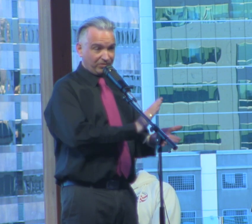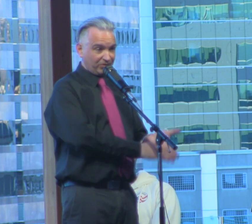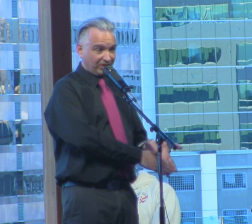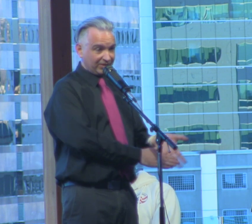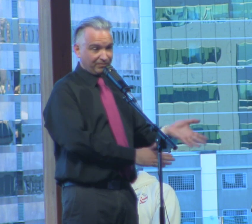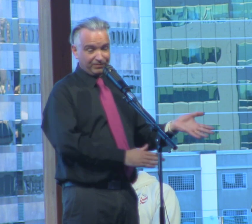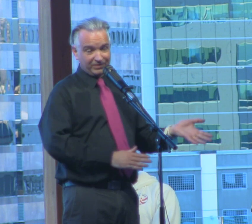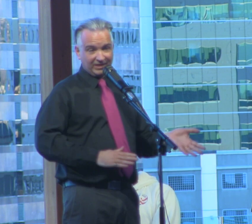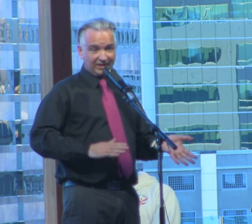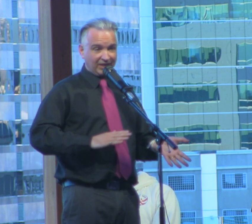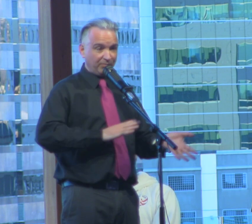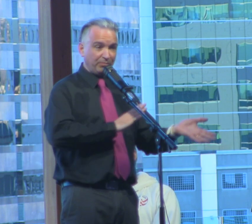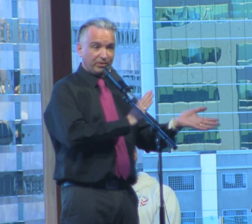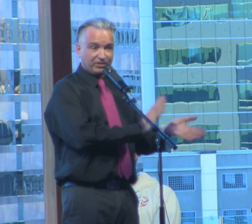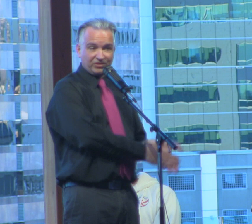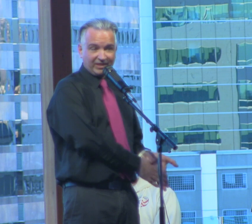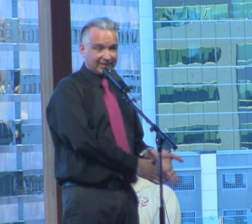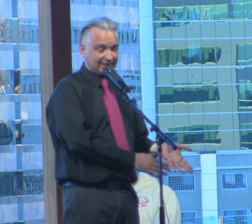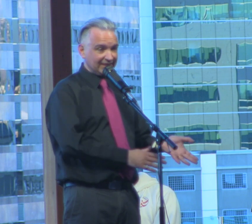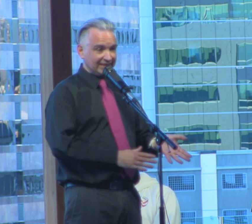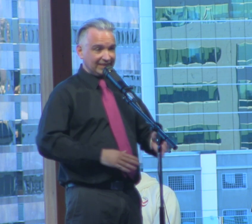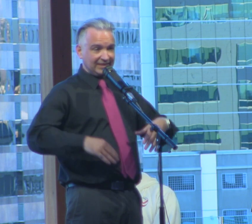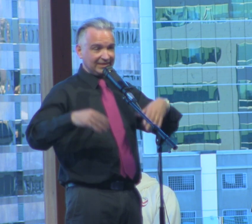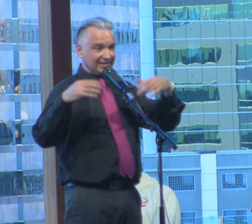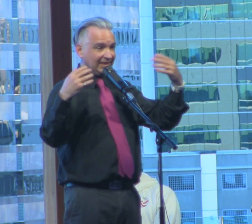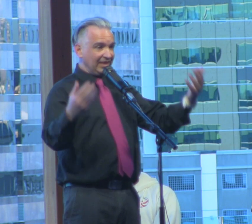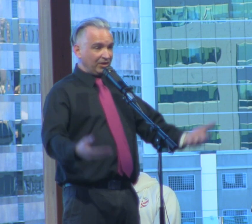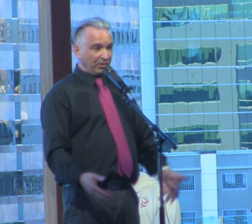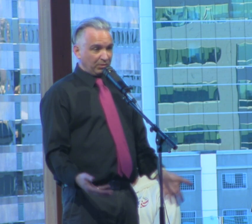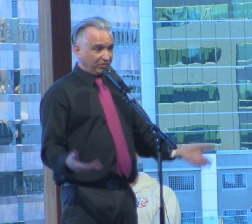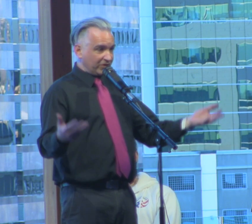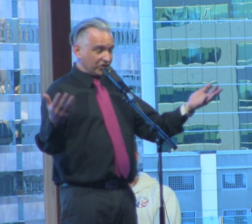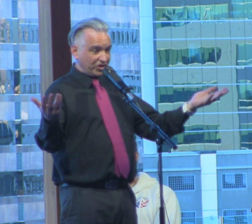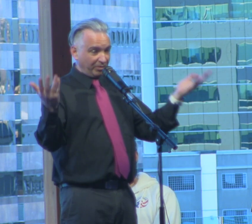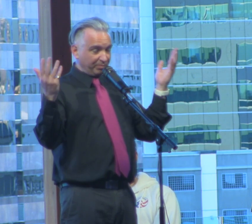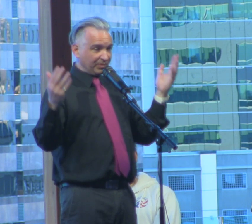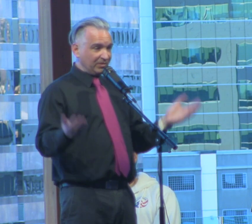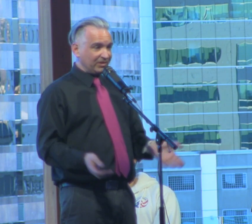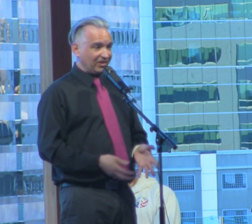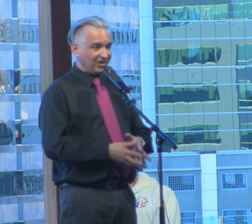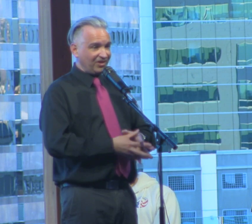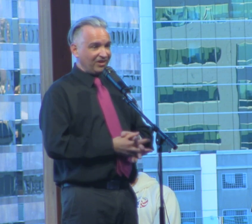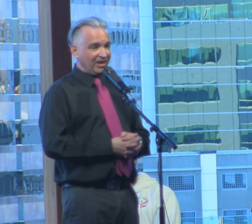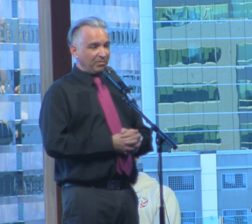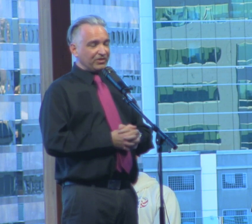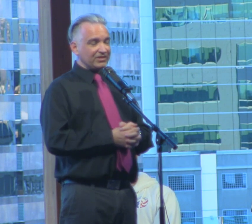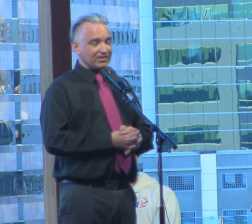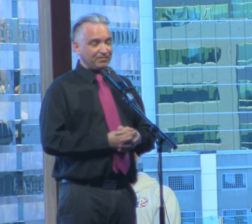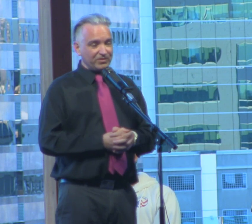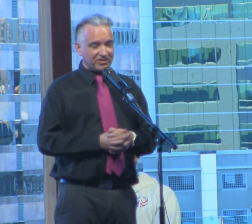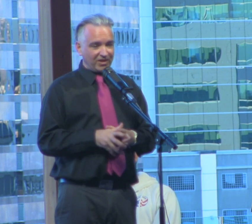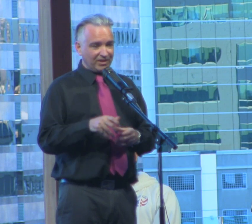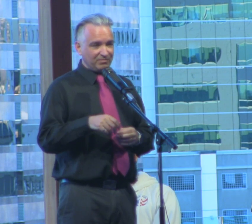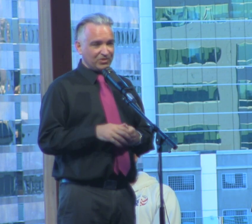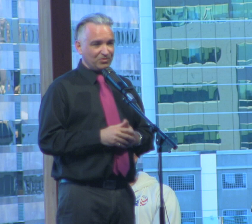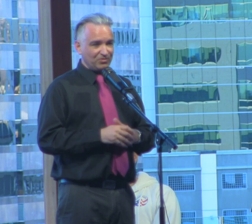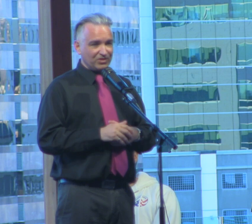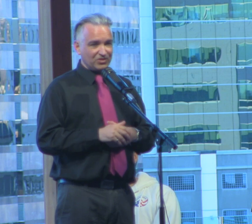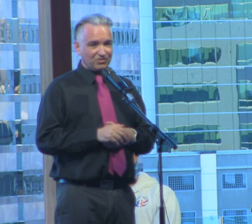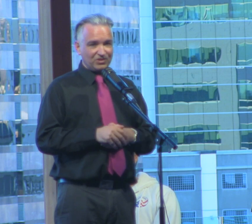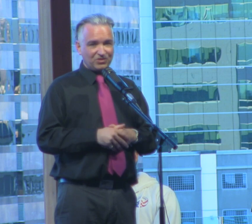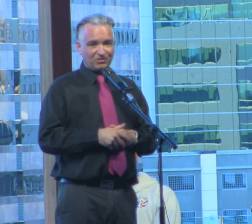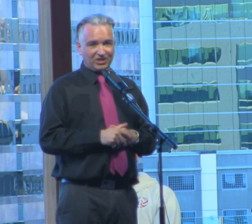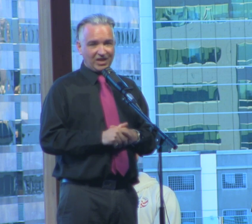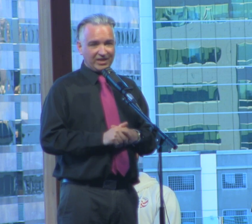show through 2015. I remember in 2016 when we moved to Jump, he was here. But this is his first time to